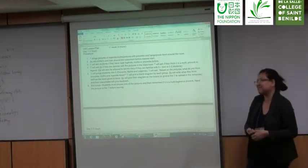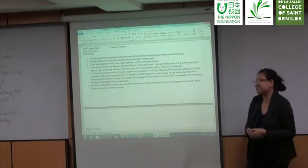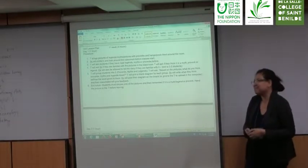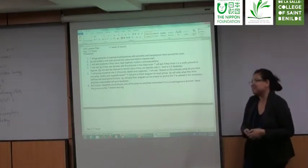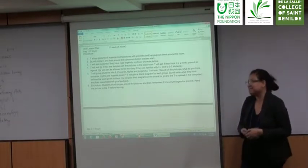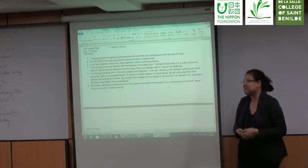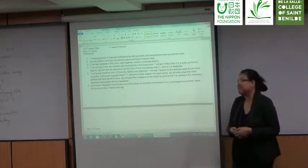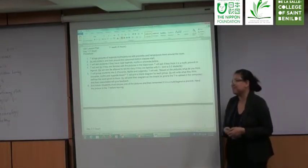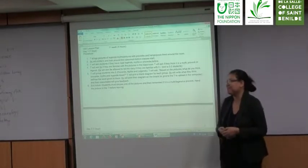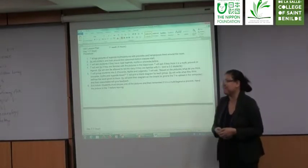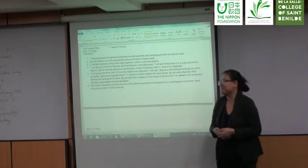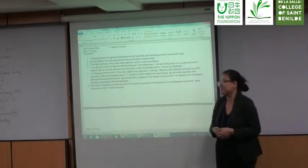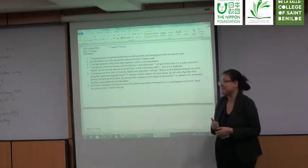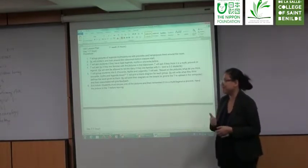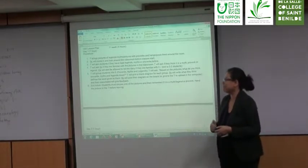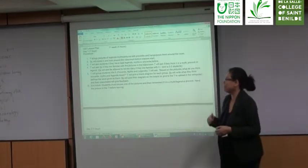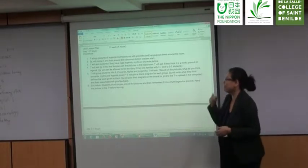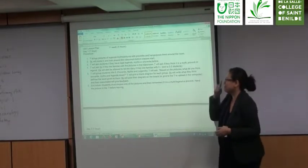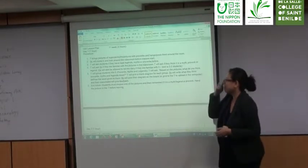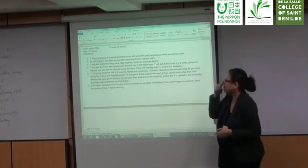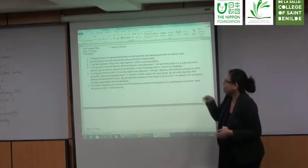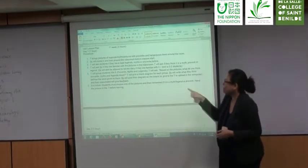Share.